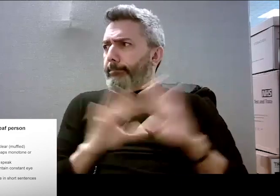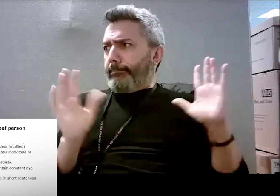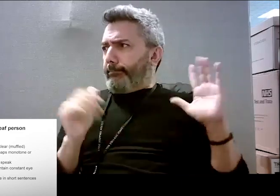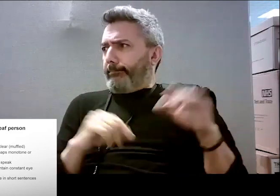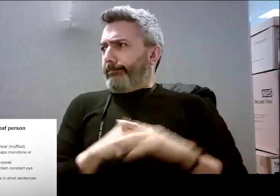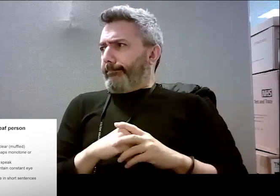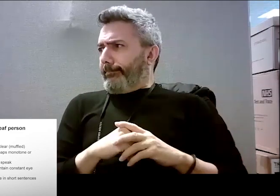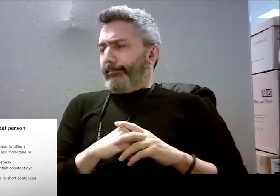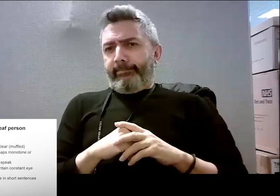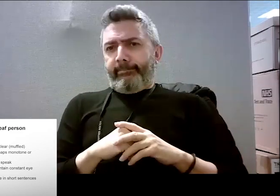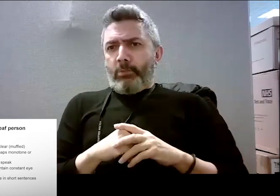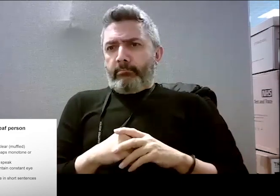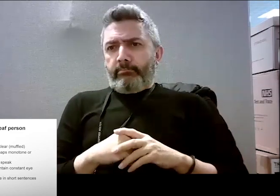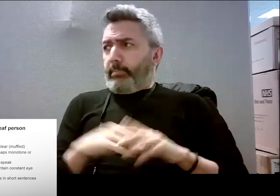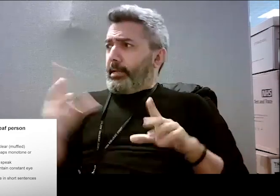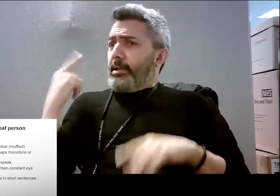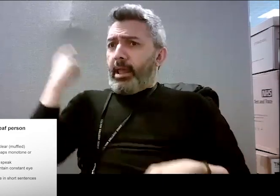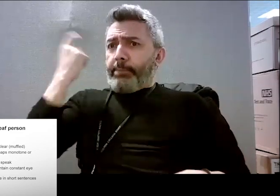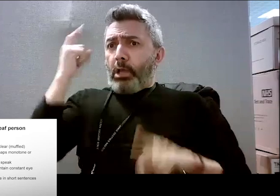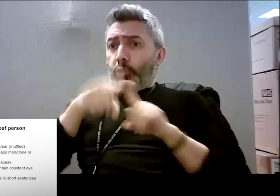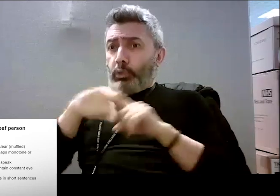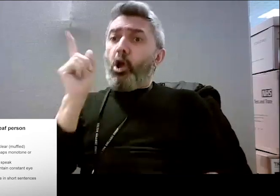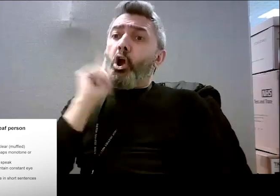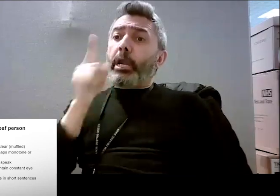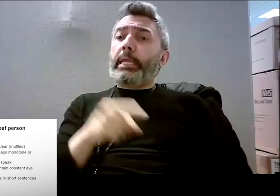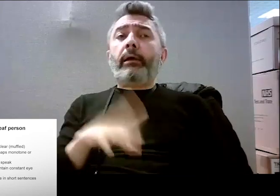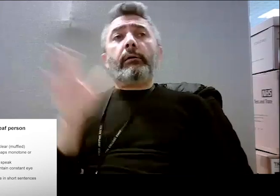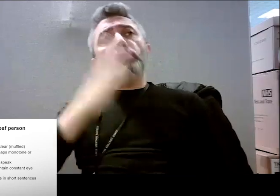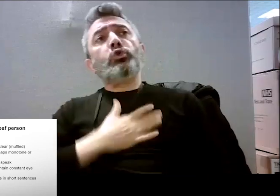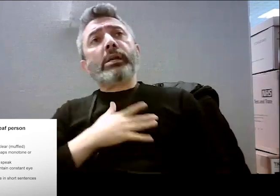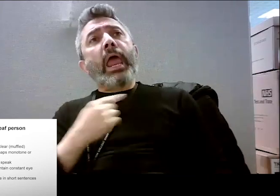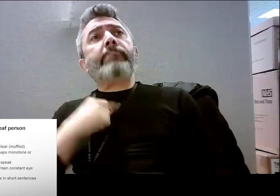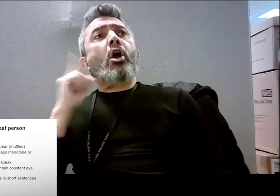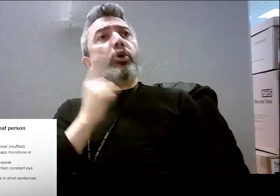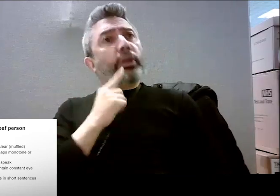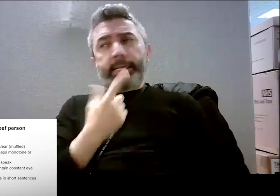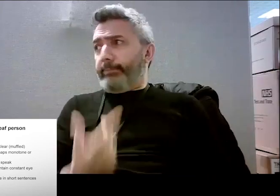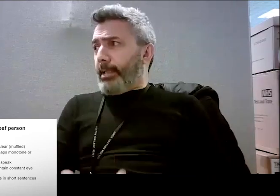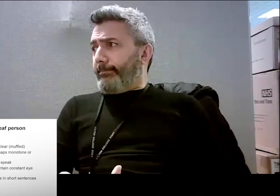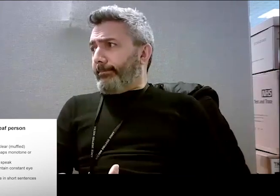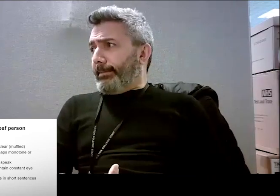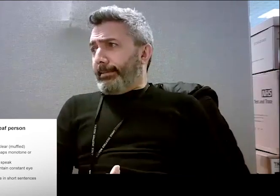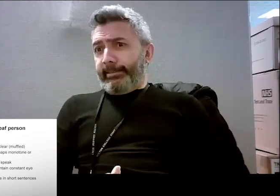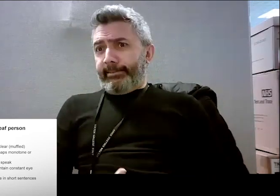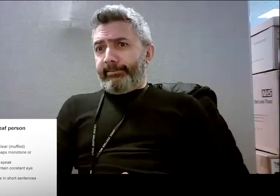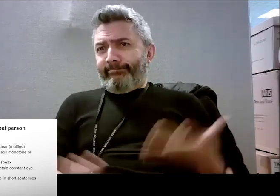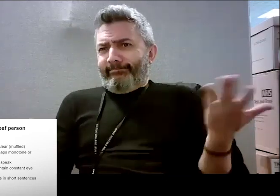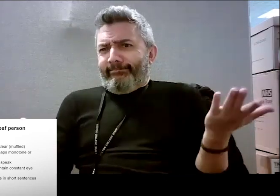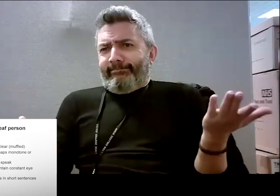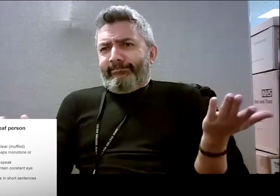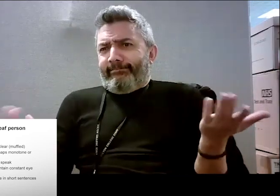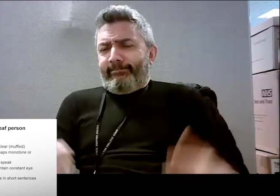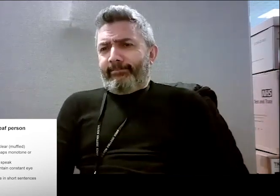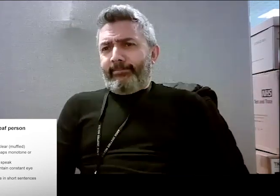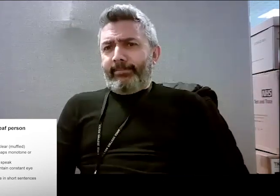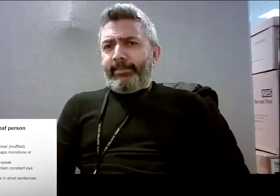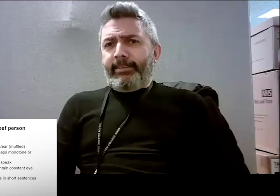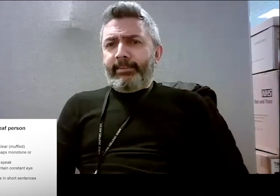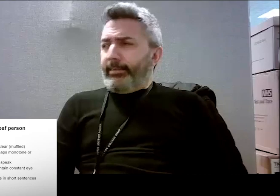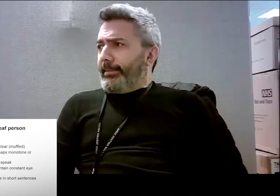And you think, well, why is that a problem? Why are you apologizing for being deaf? Because nobody ever says, oh, I'm sorry, I'm hearing. Do they? I'm sorry, I can